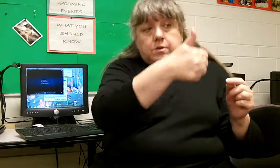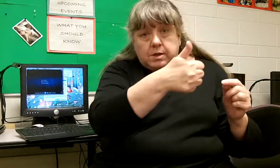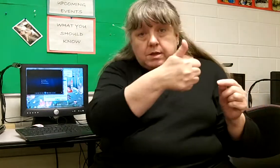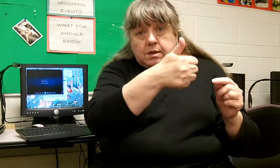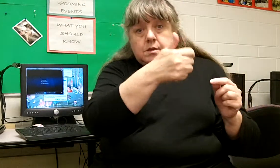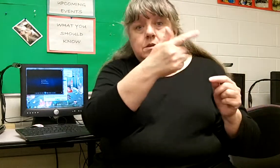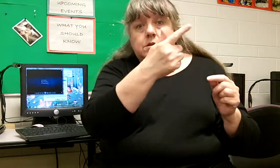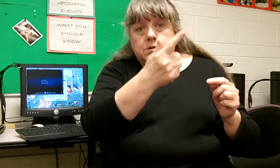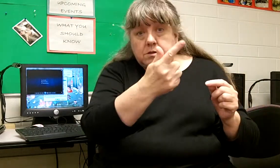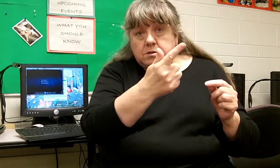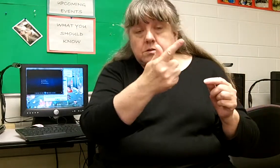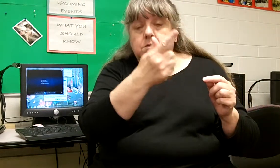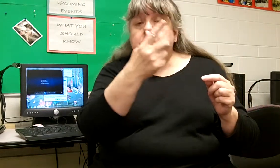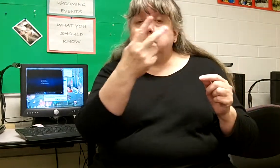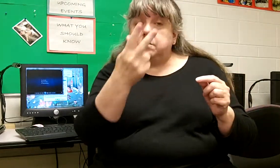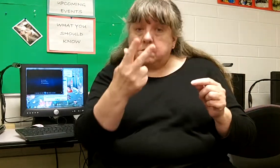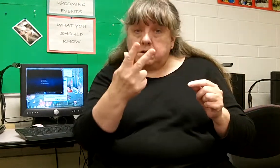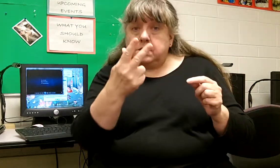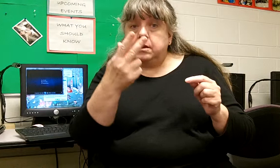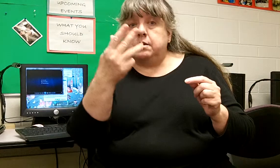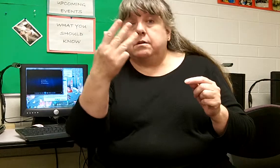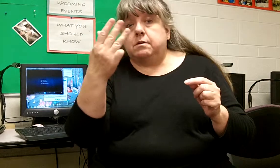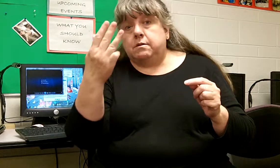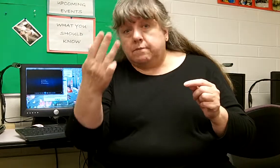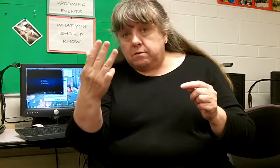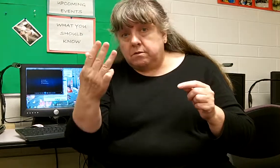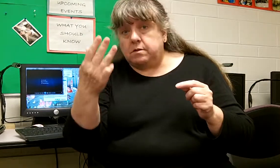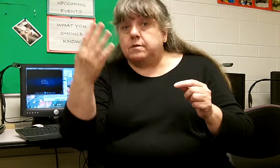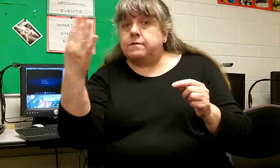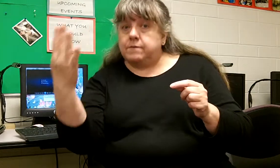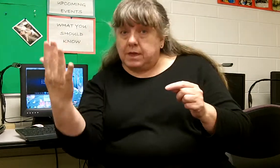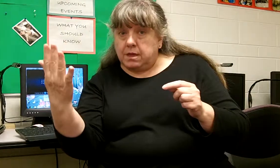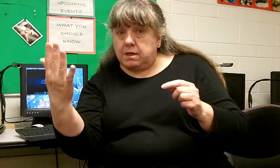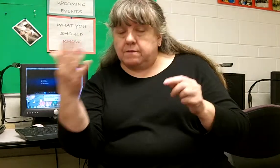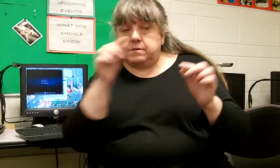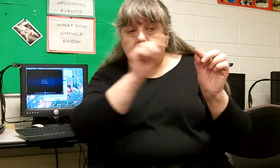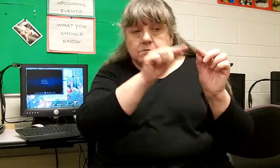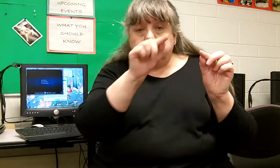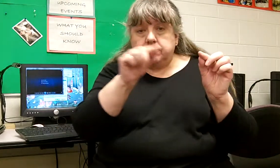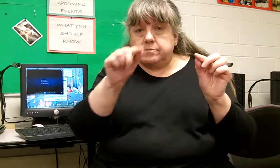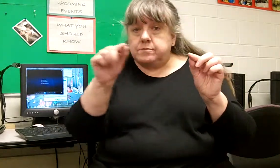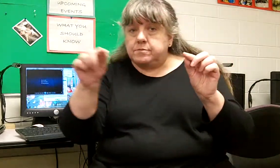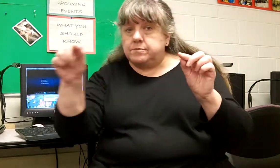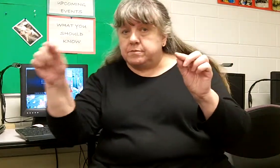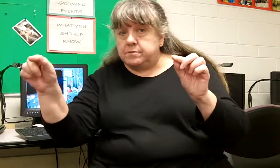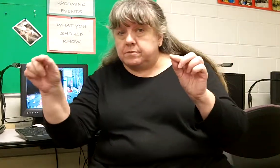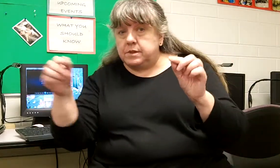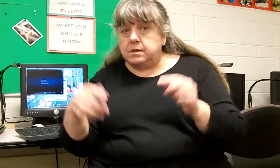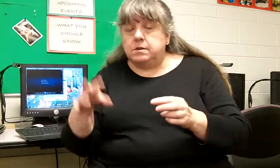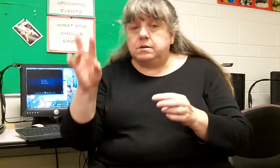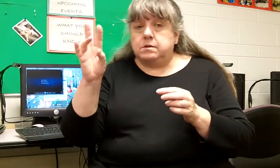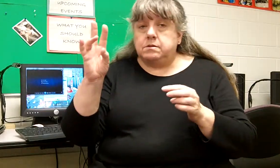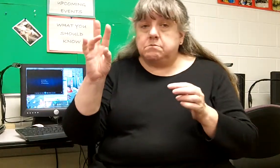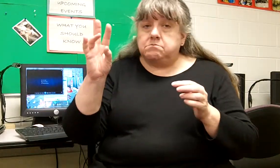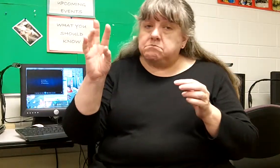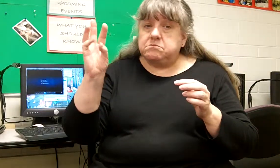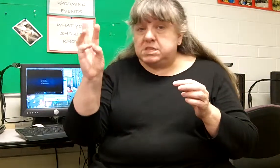1, 2, 3, 4, 5, 6, 7, 8,